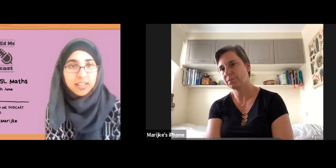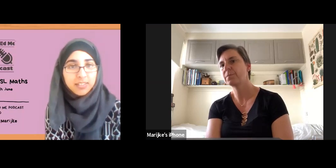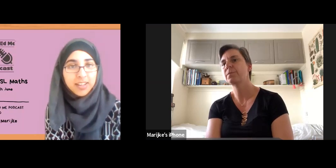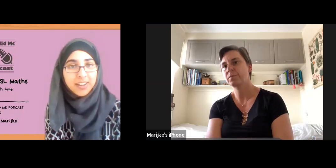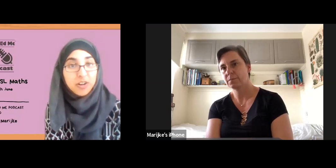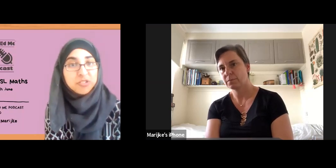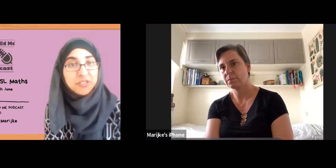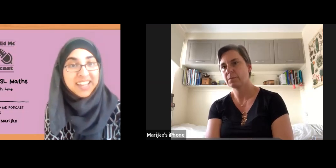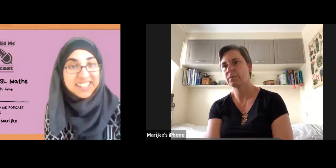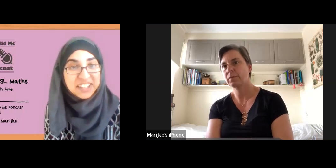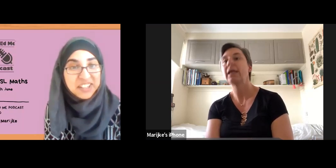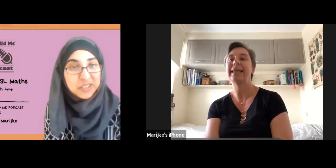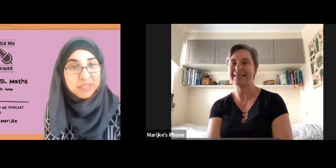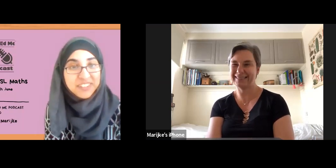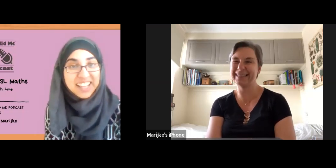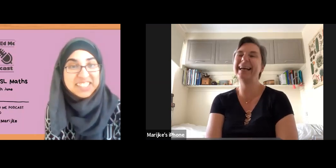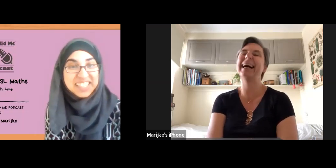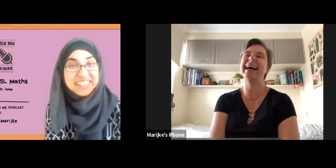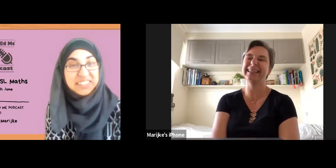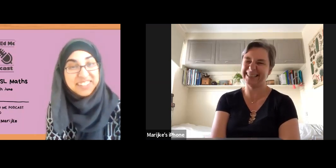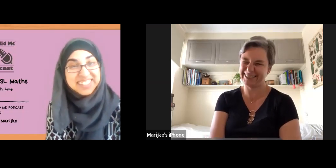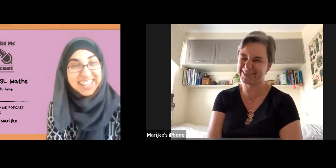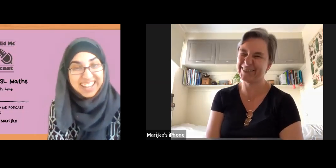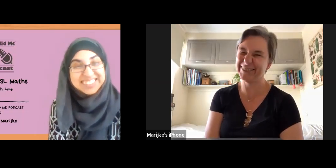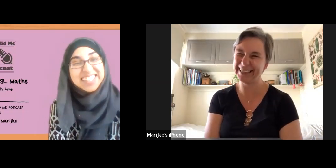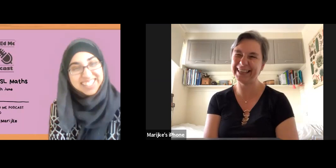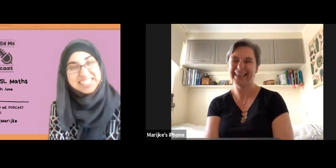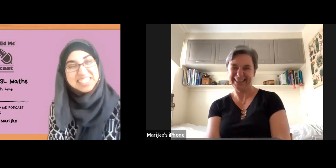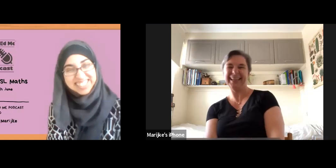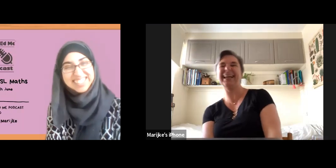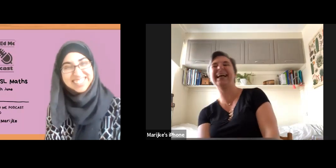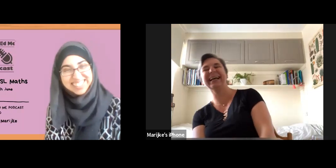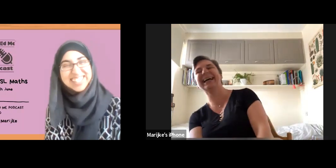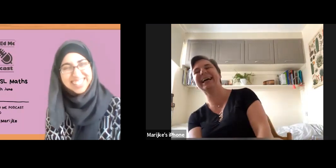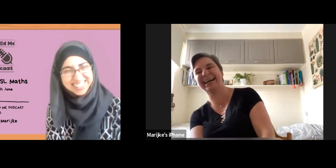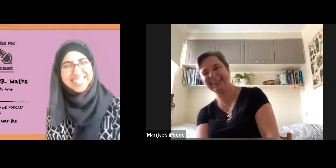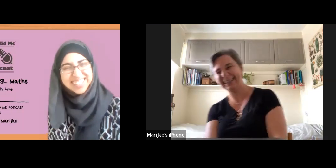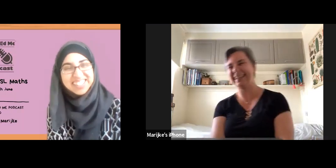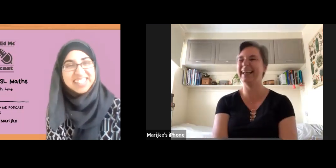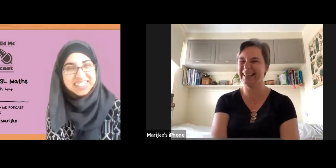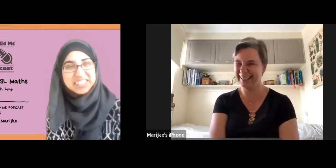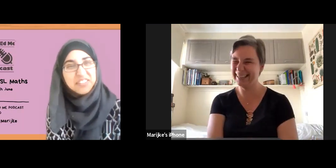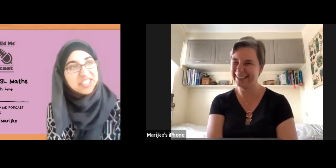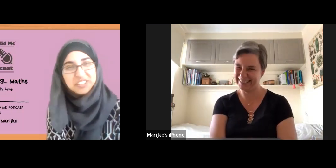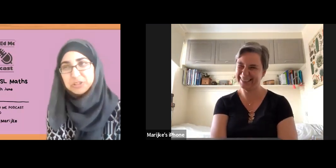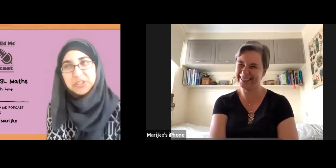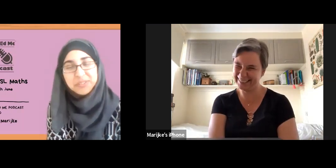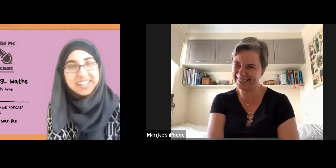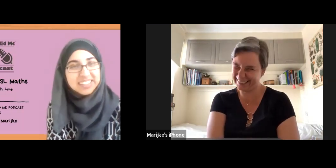to homeschool their kids at home. Yes. They're realizing how difficult it actually is. Because they've only got 2 or 3, and then they're